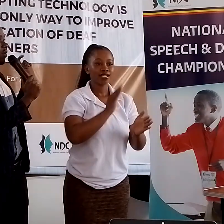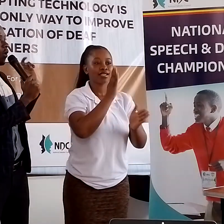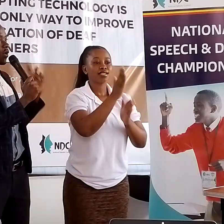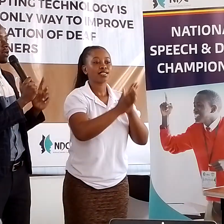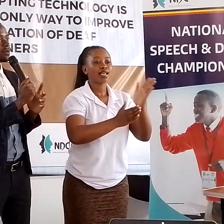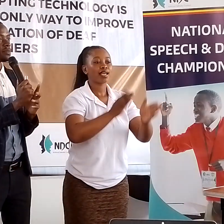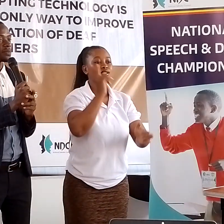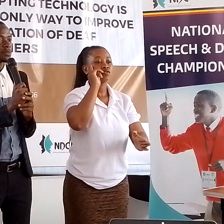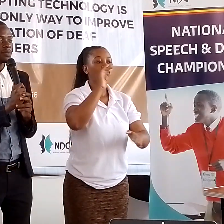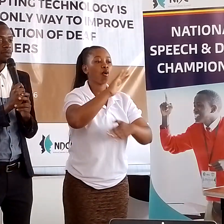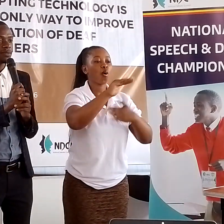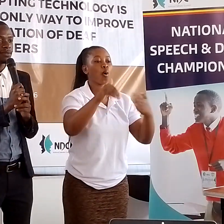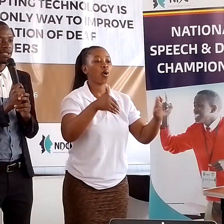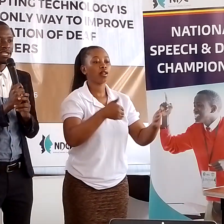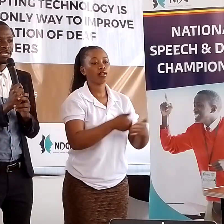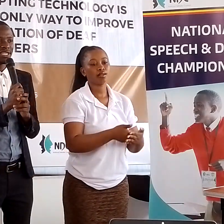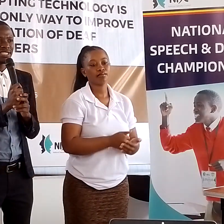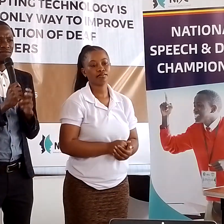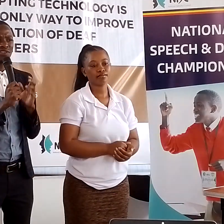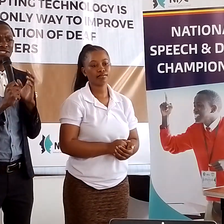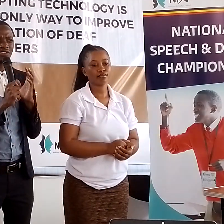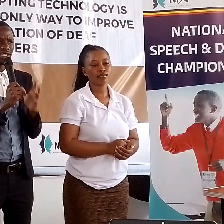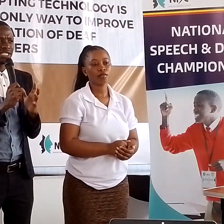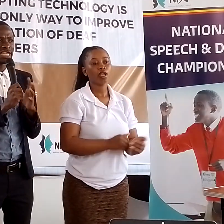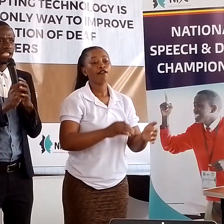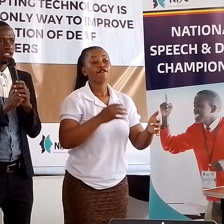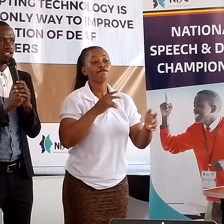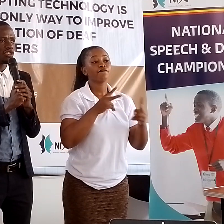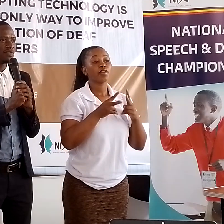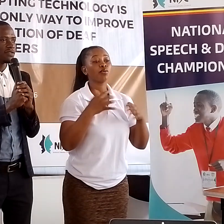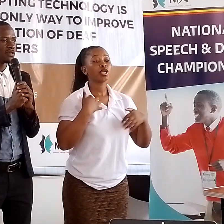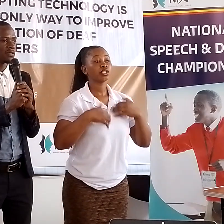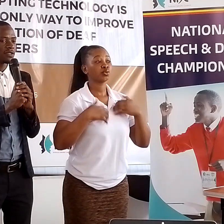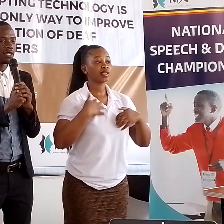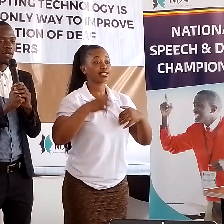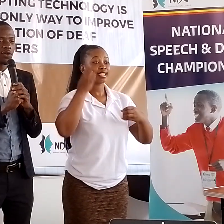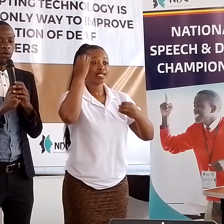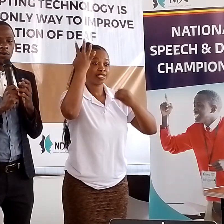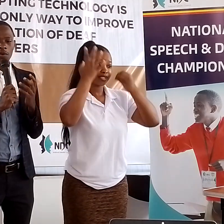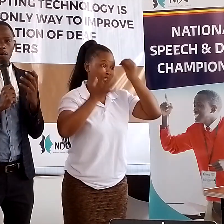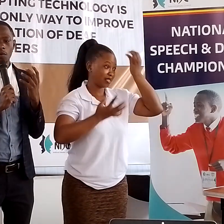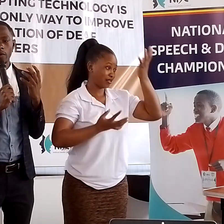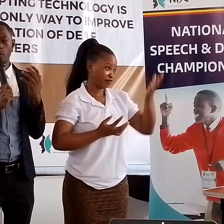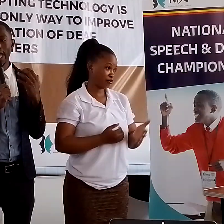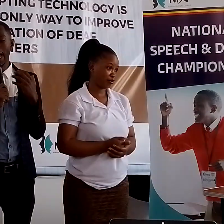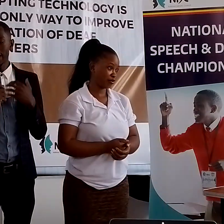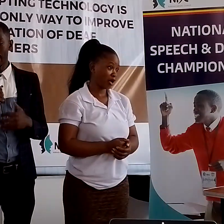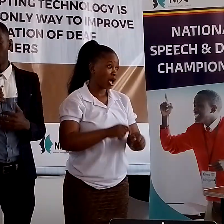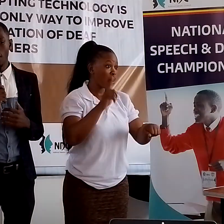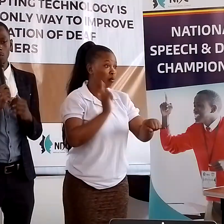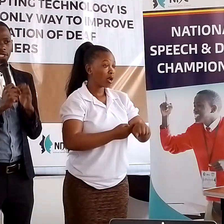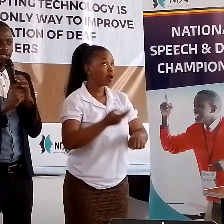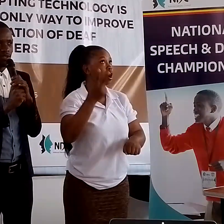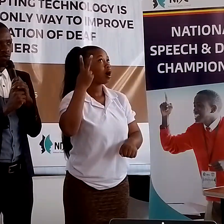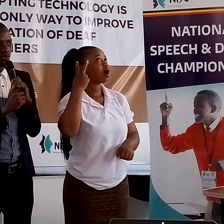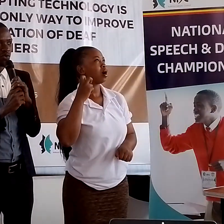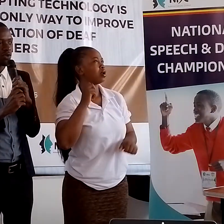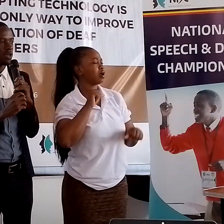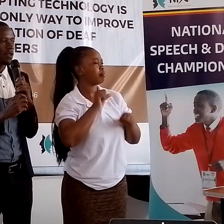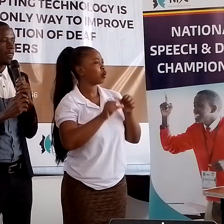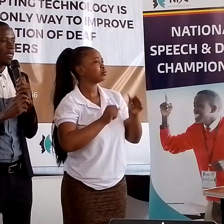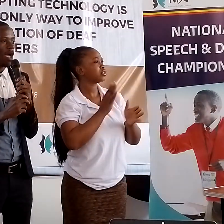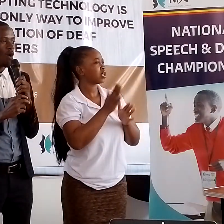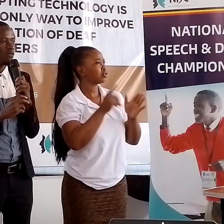Science for All. It's a very interesting initiative. When we heard about it